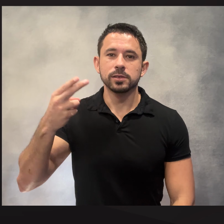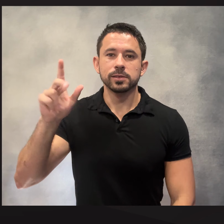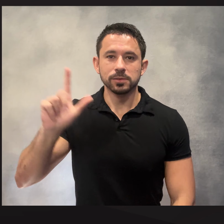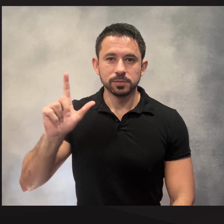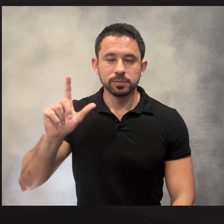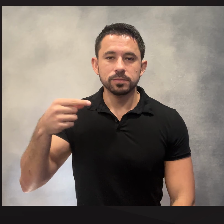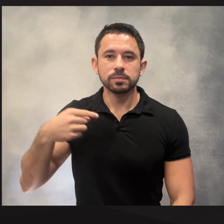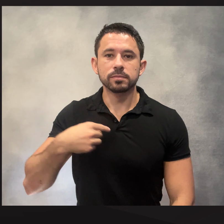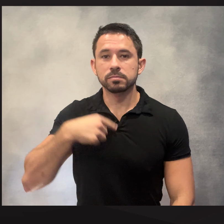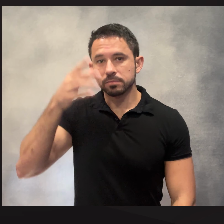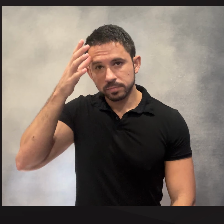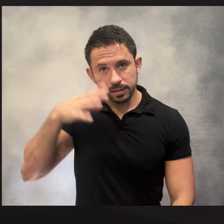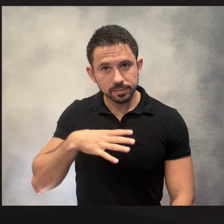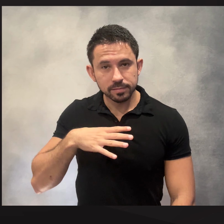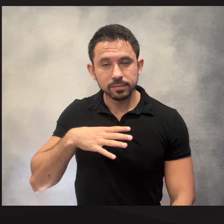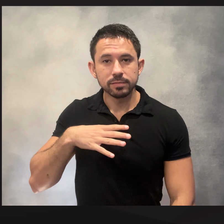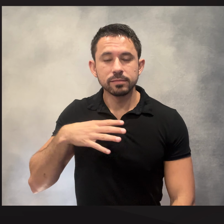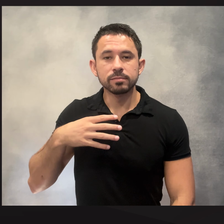I am male,